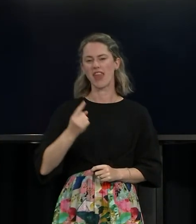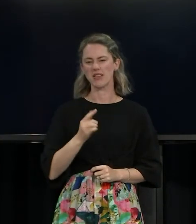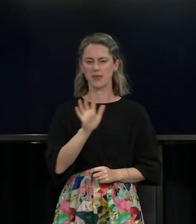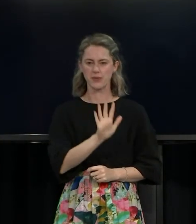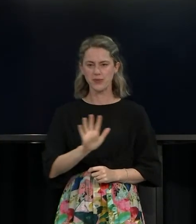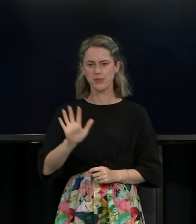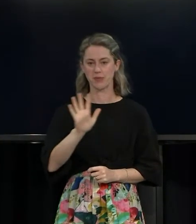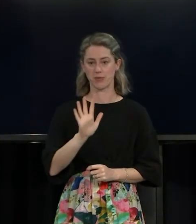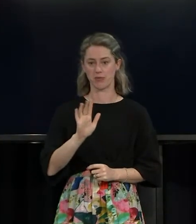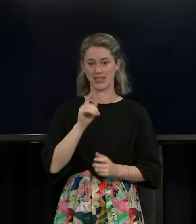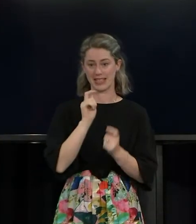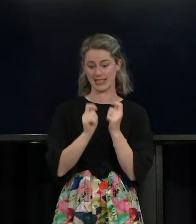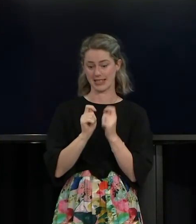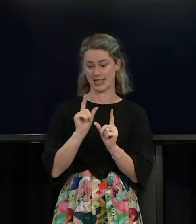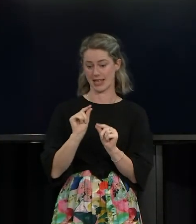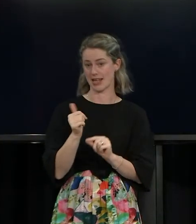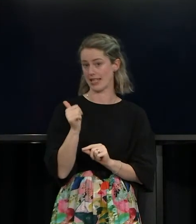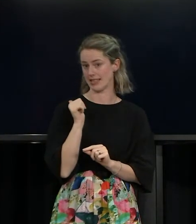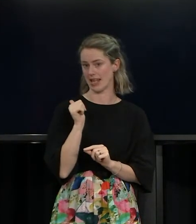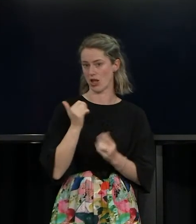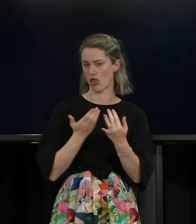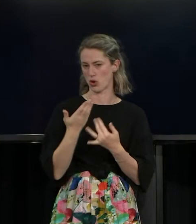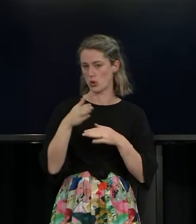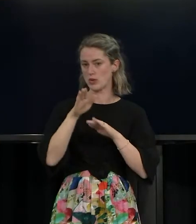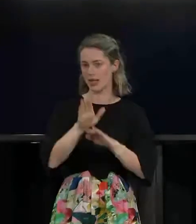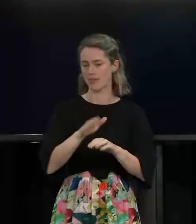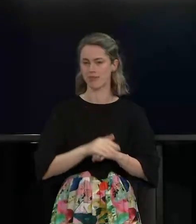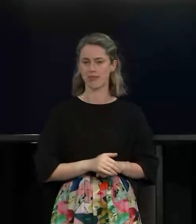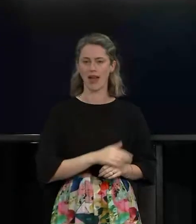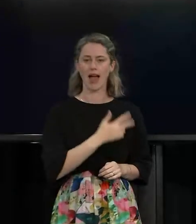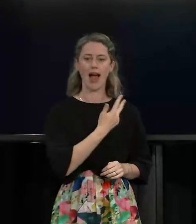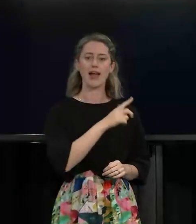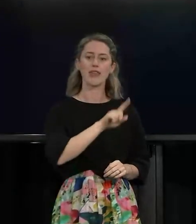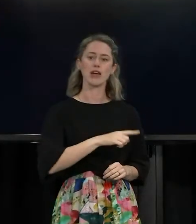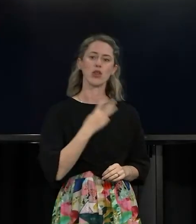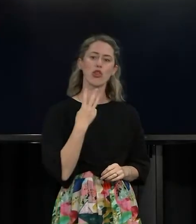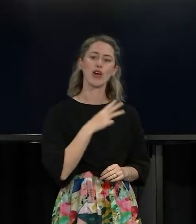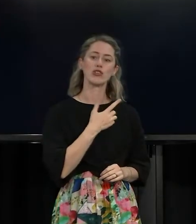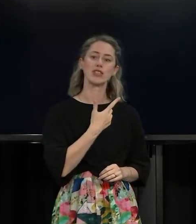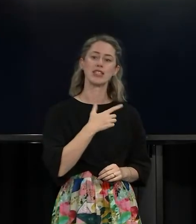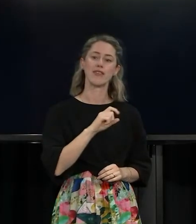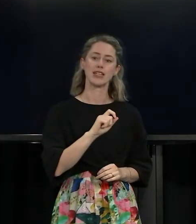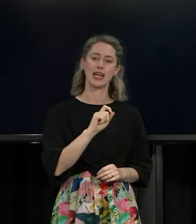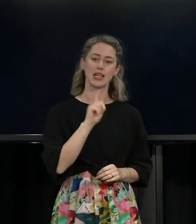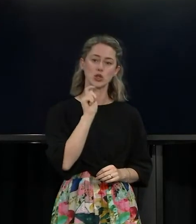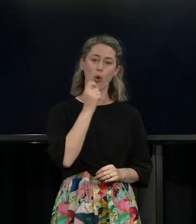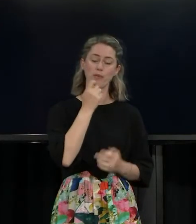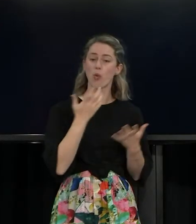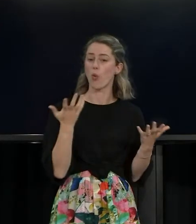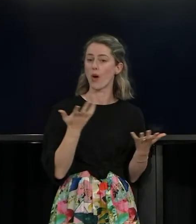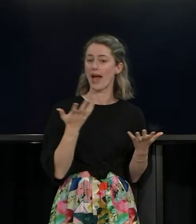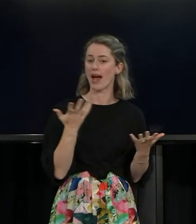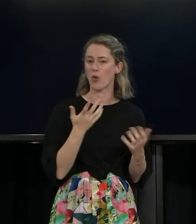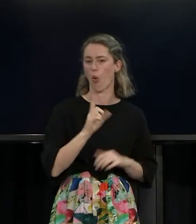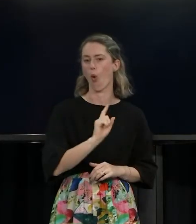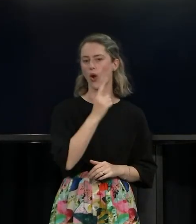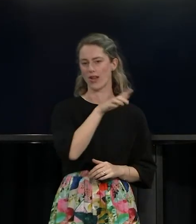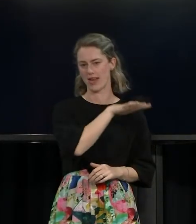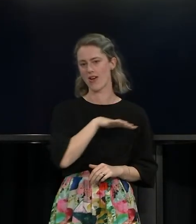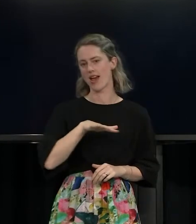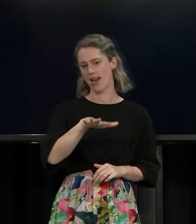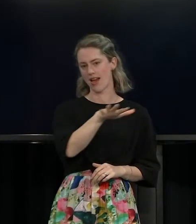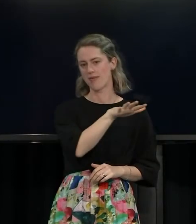19,194 swabs processed across the country yesterday, and 8,370 swabs were taken across Tāmaki